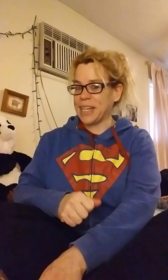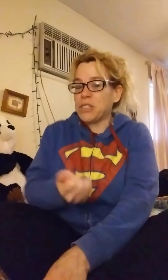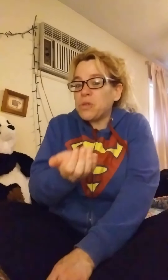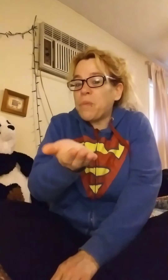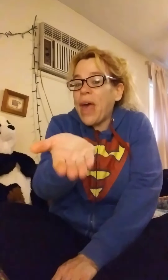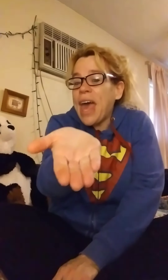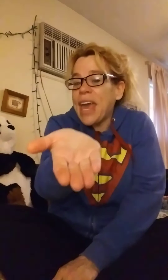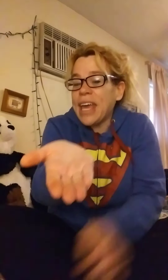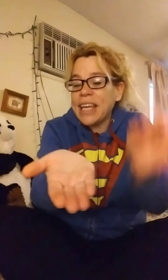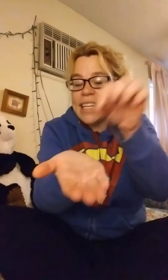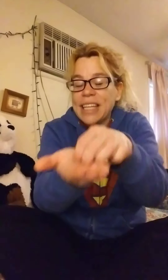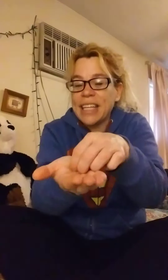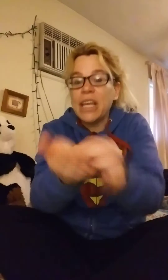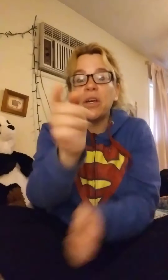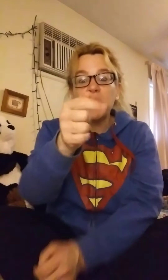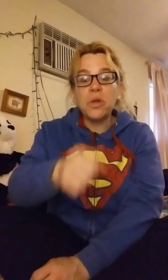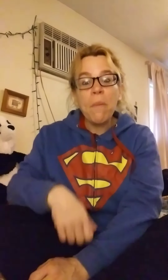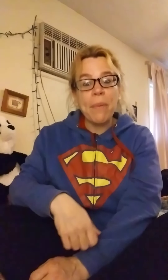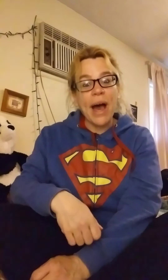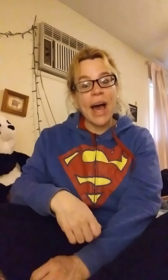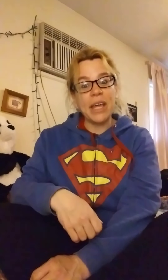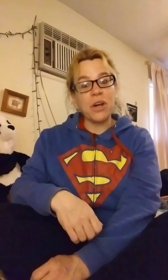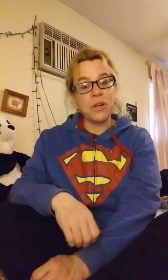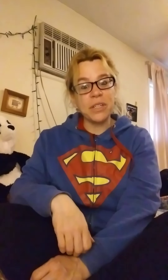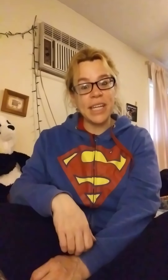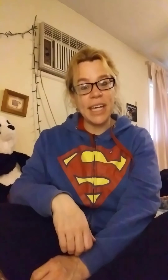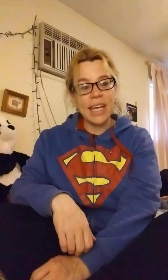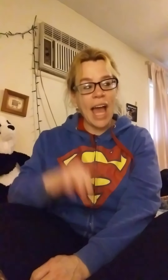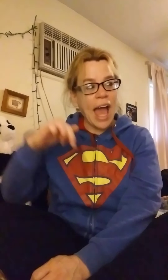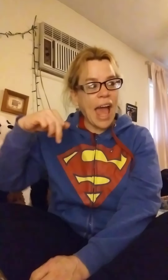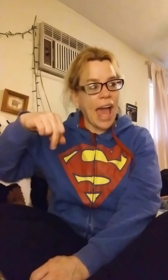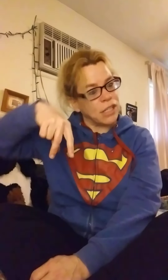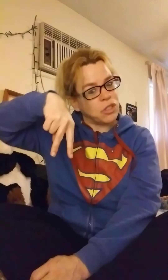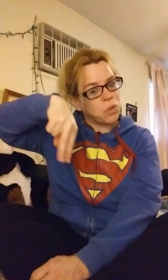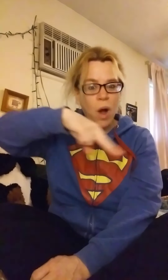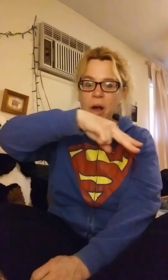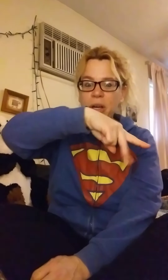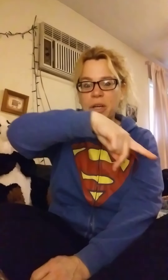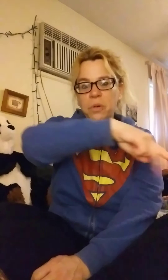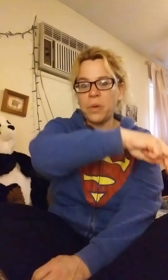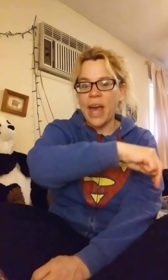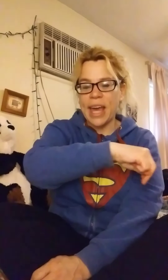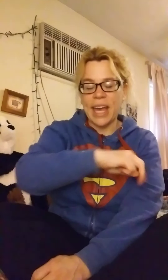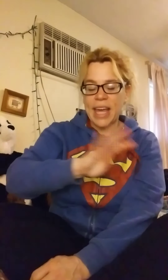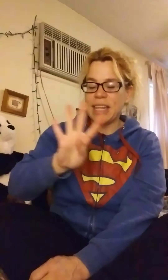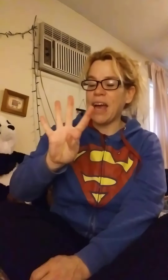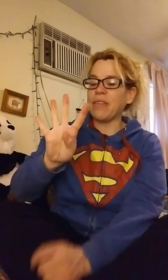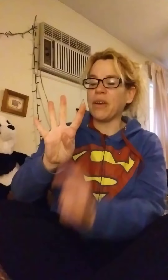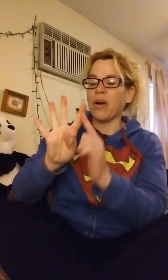to pay. You buy a cookie and you walk away. Now there are